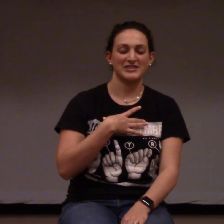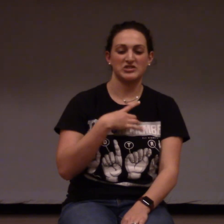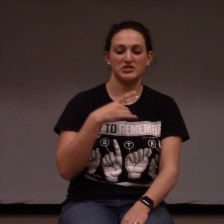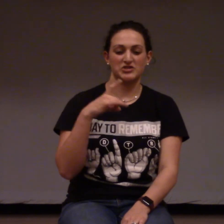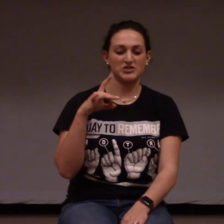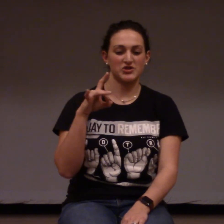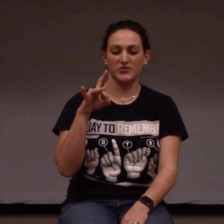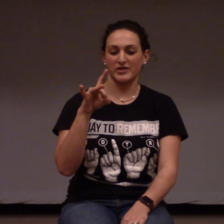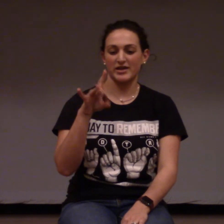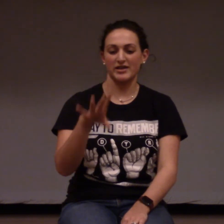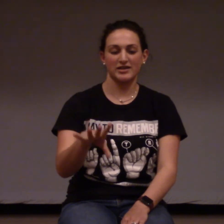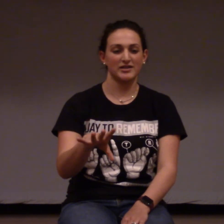don't like.